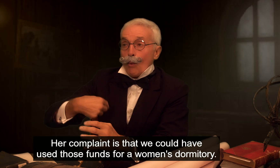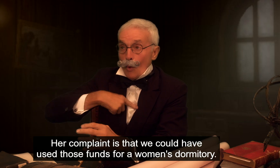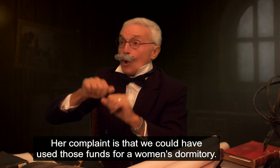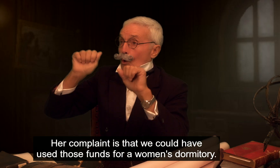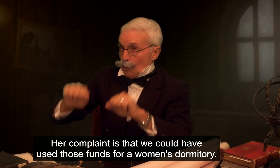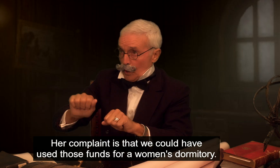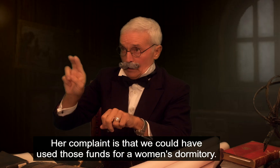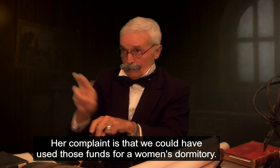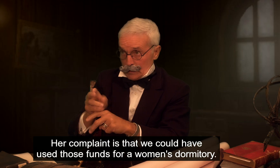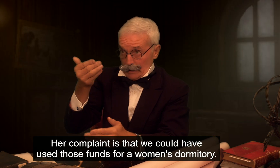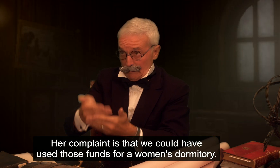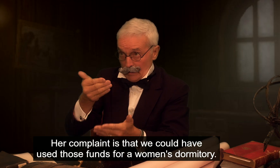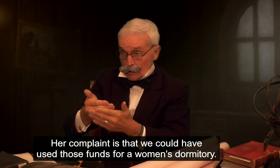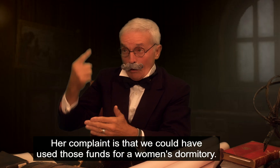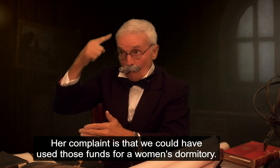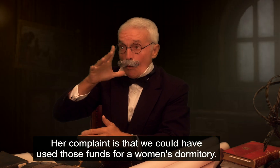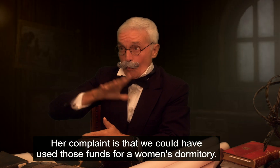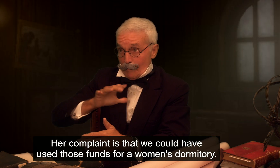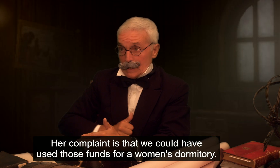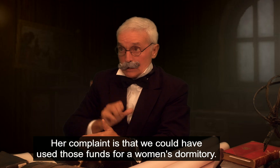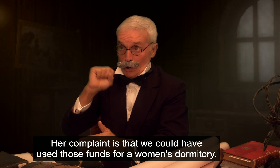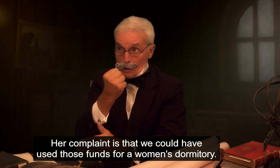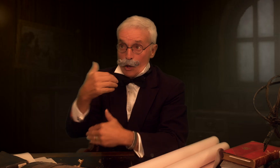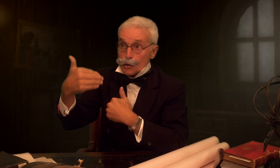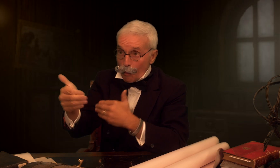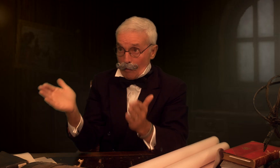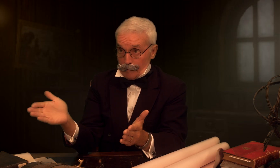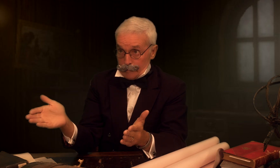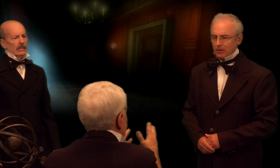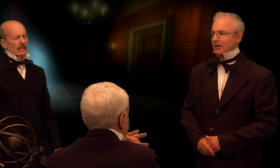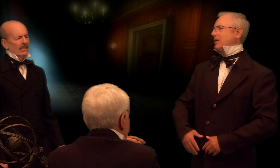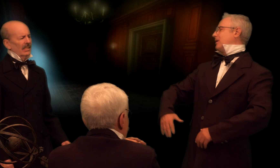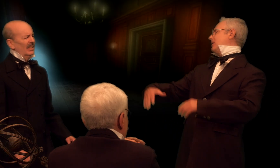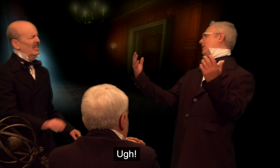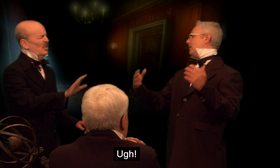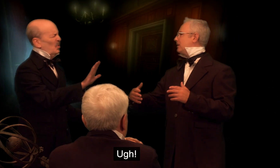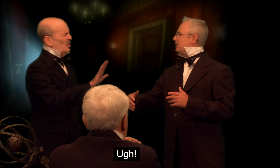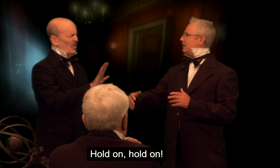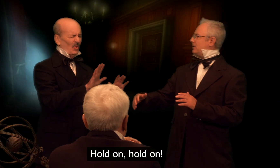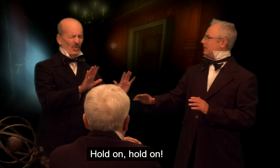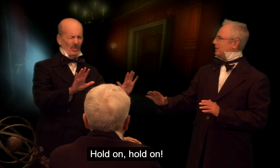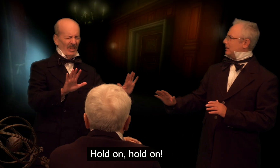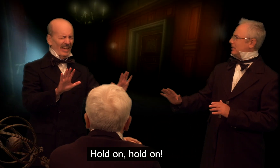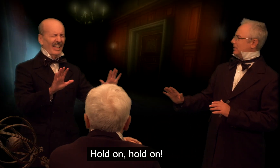is that we could have used those funds for a women's dormitory. Ugh. Hold